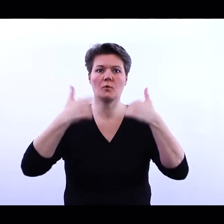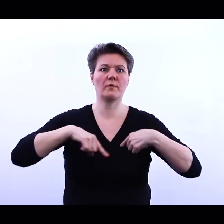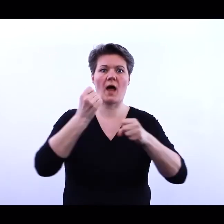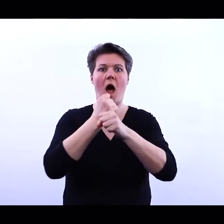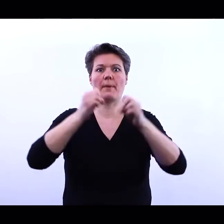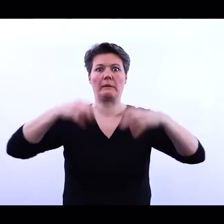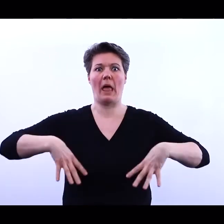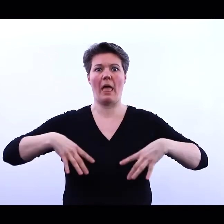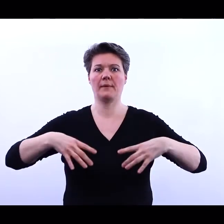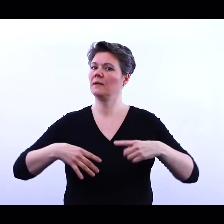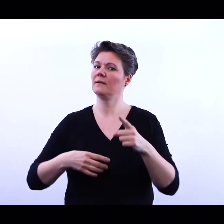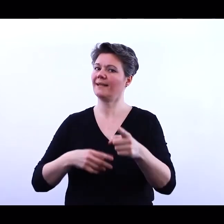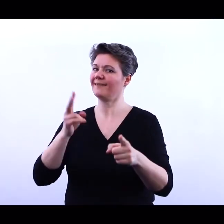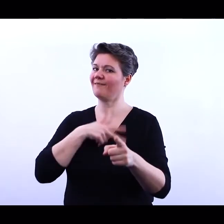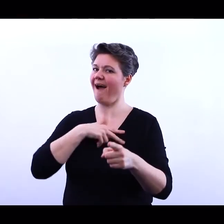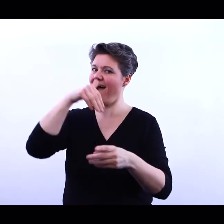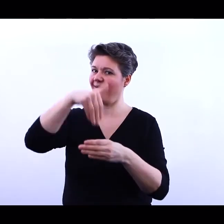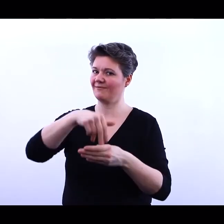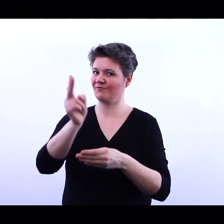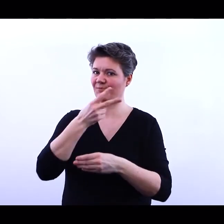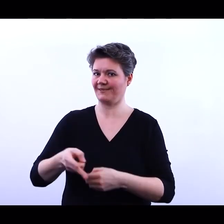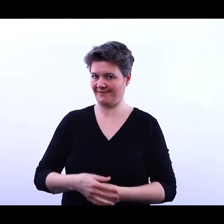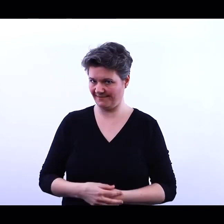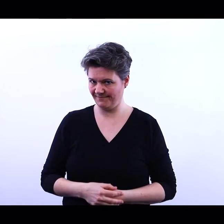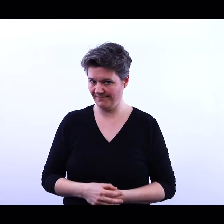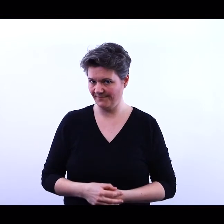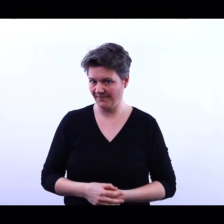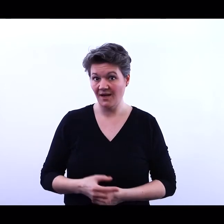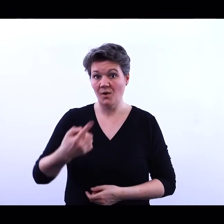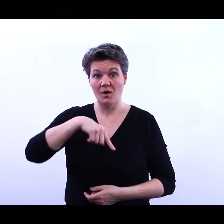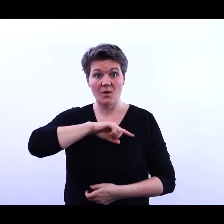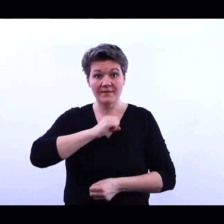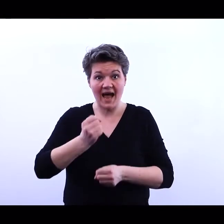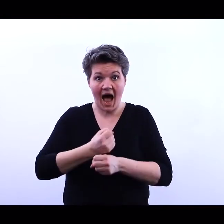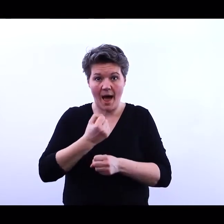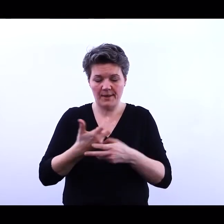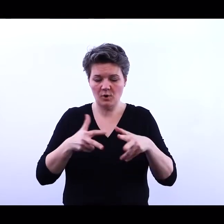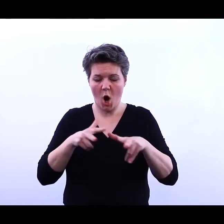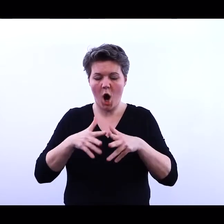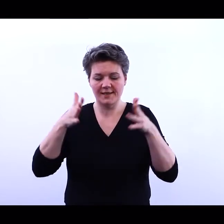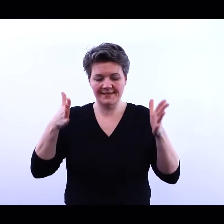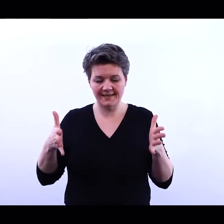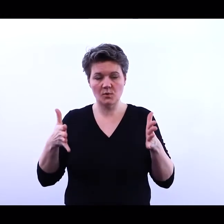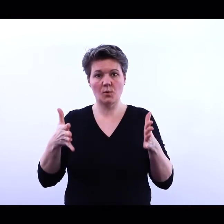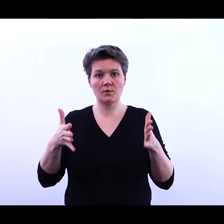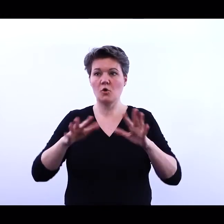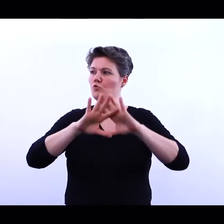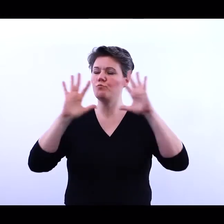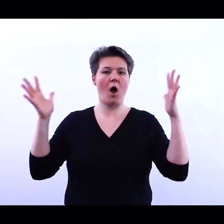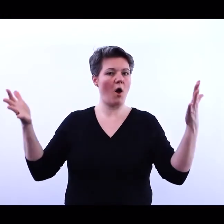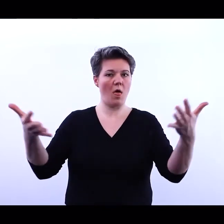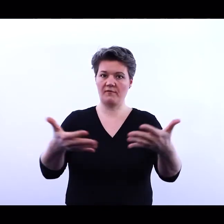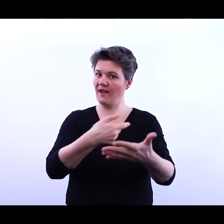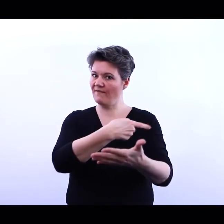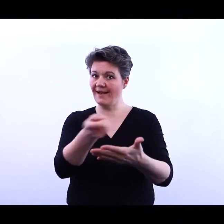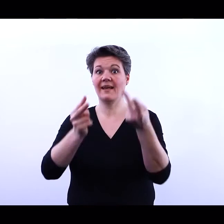And that's also not true, right? Like our work, the organizations that exist all around the world that have